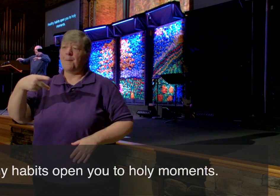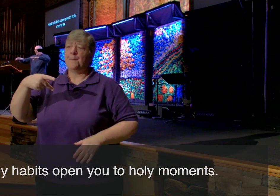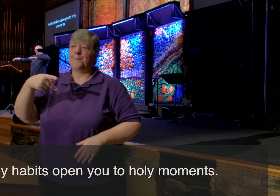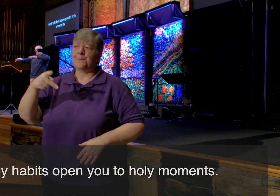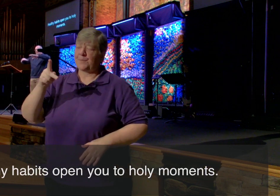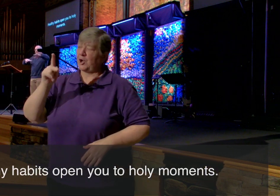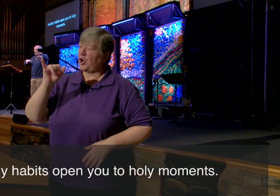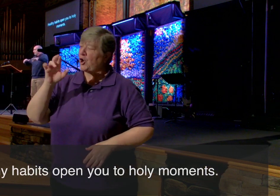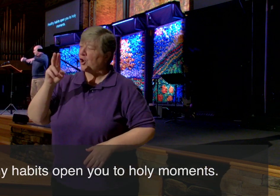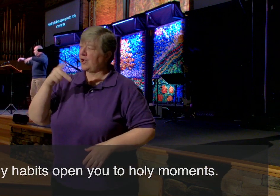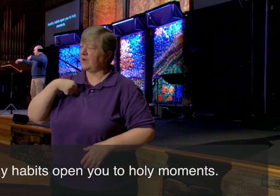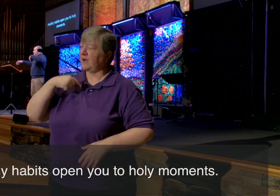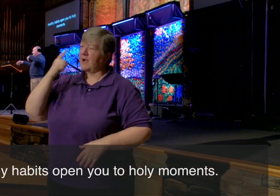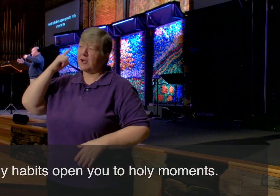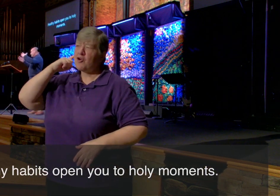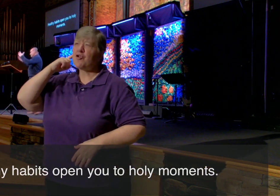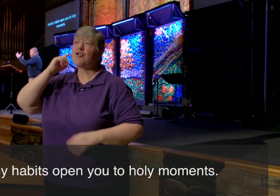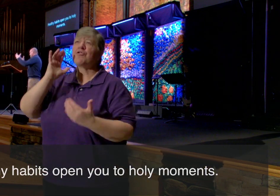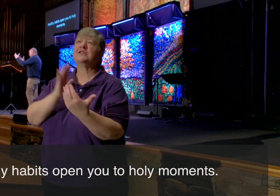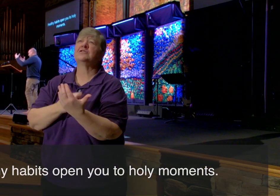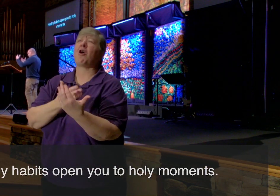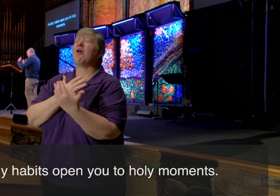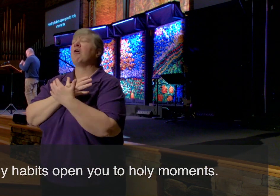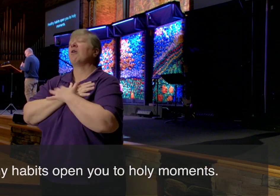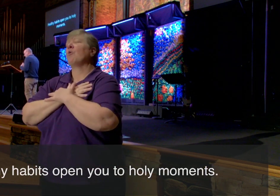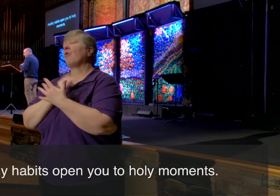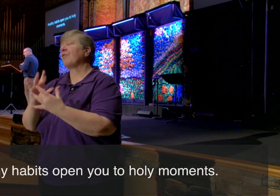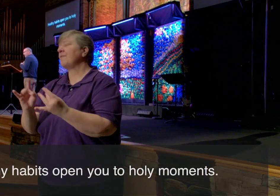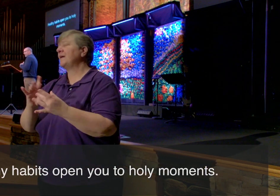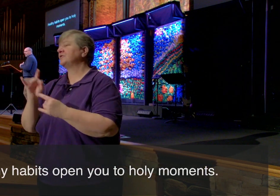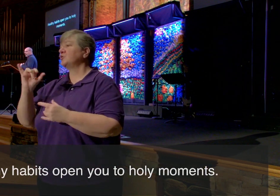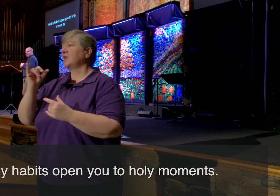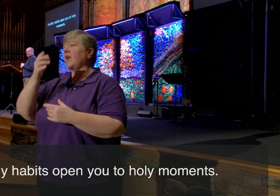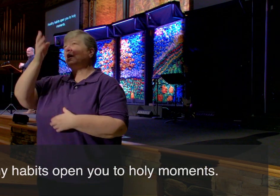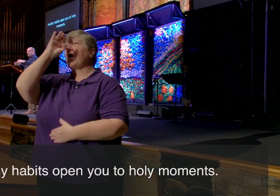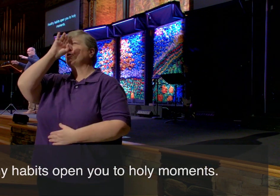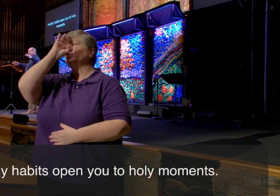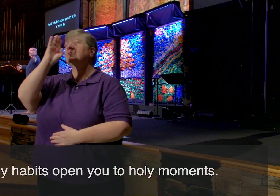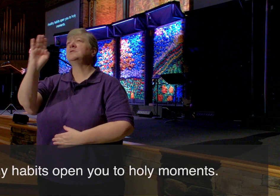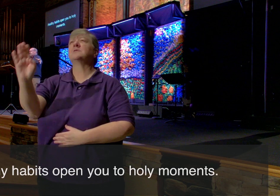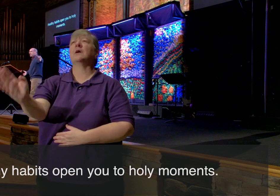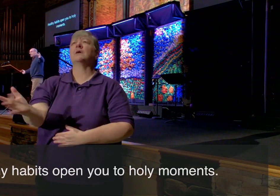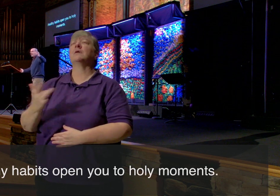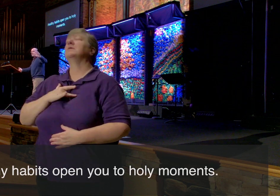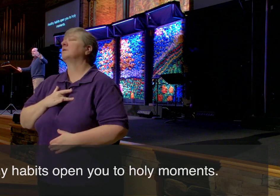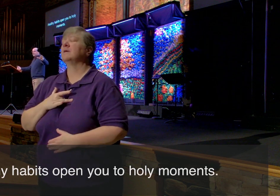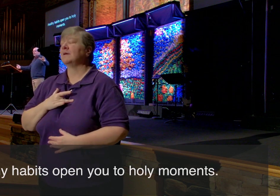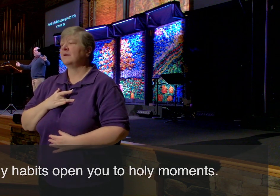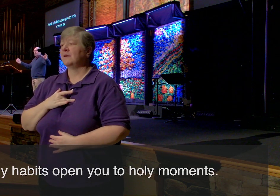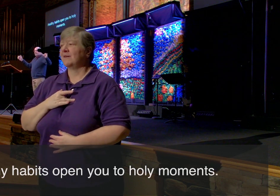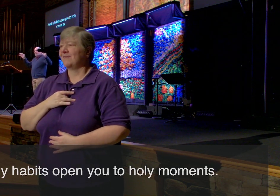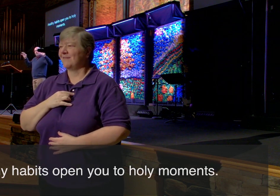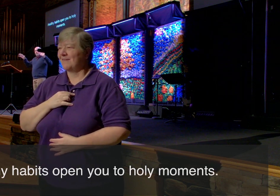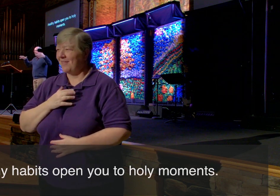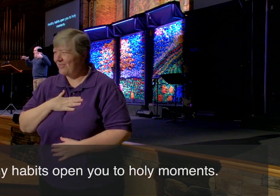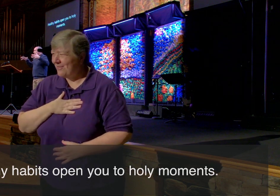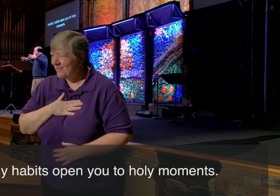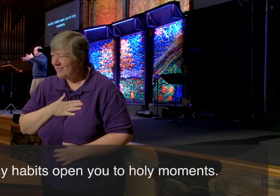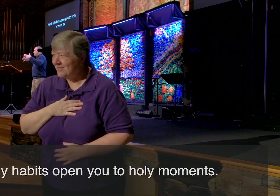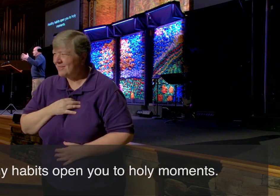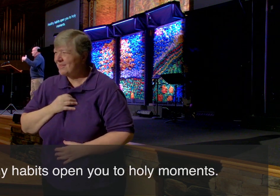came and I heard the song or heard the message, it was just like God was speaking right to my heart. And I'm like, that is